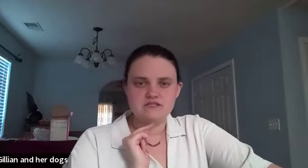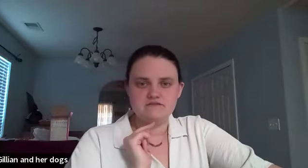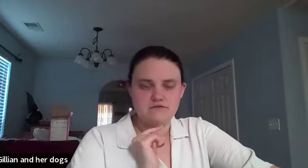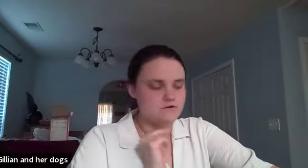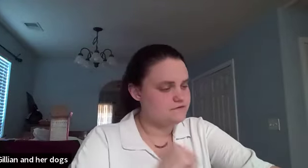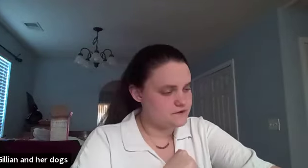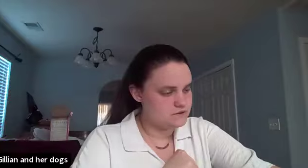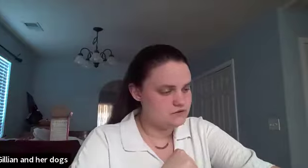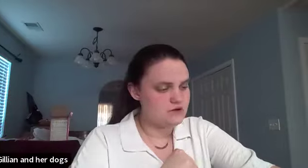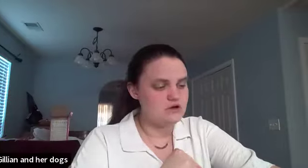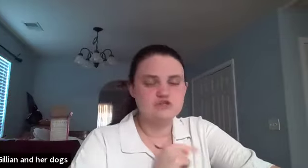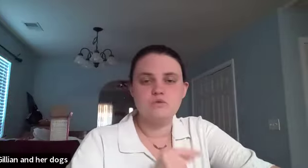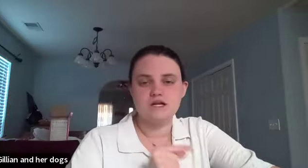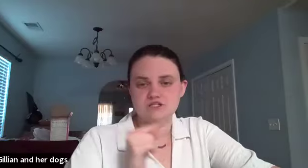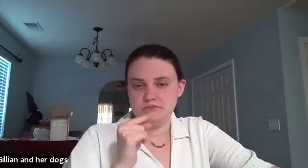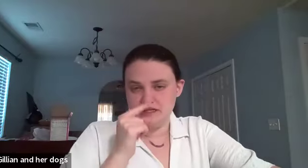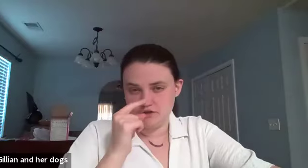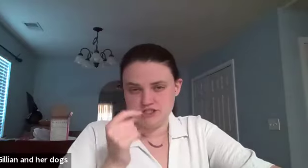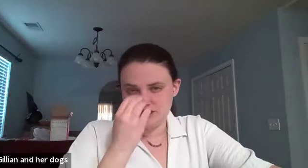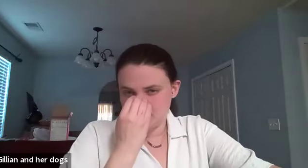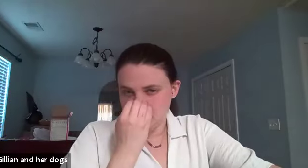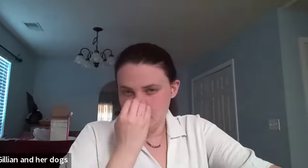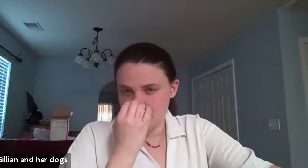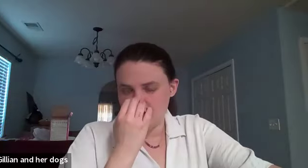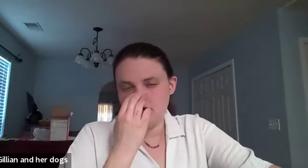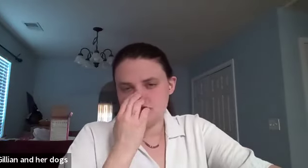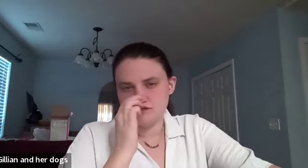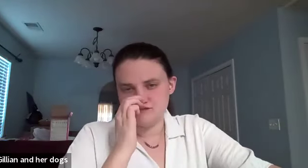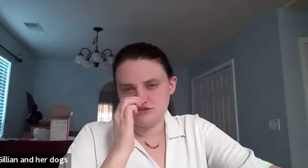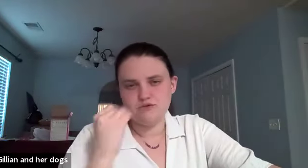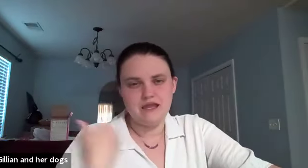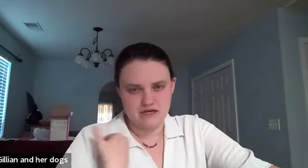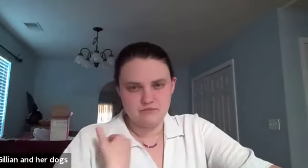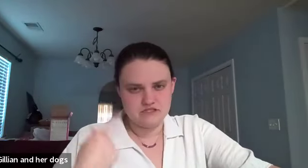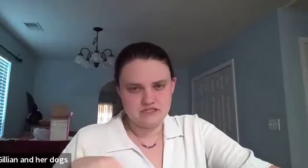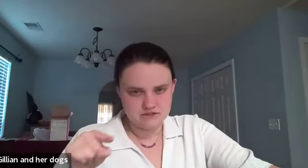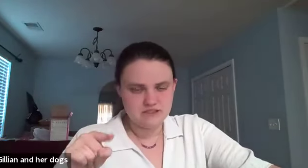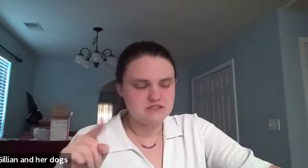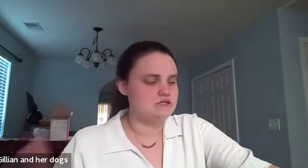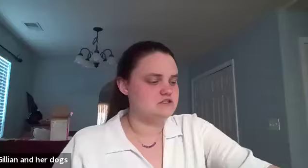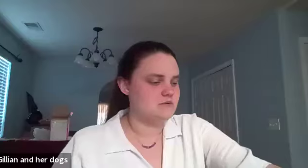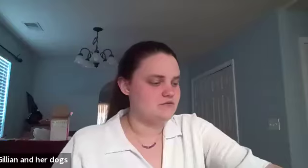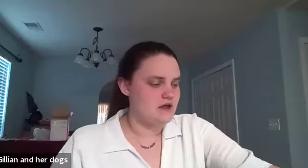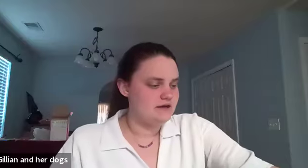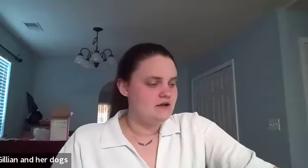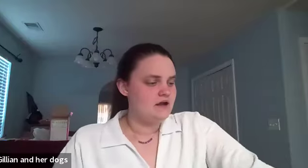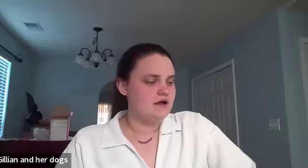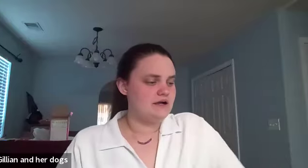decide favorite food, but also what to be allergic to. That'll also work because we'll do animals next week, so we can talk about that.